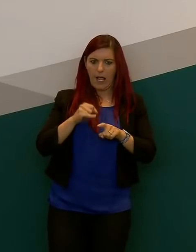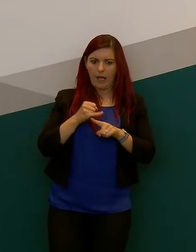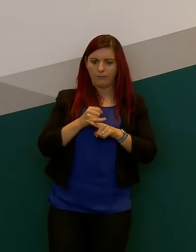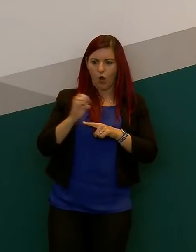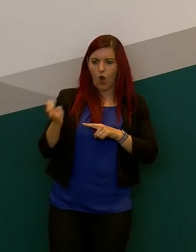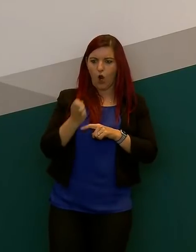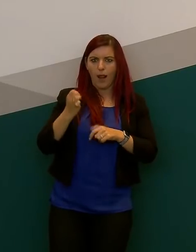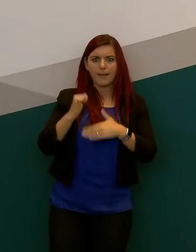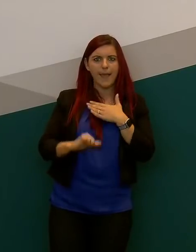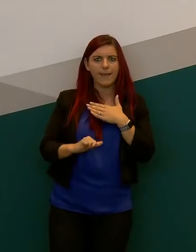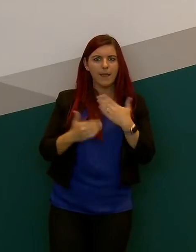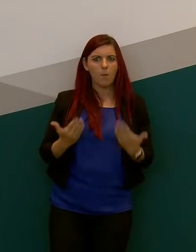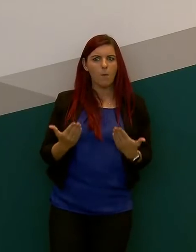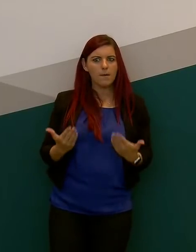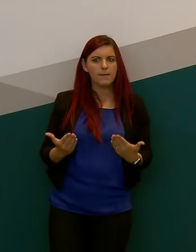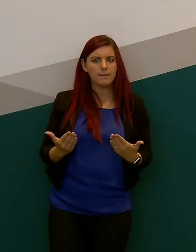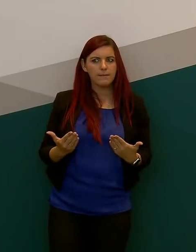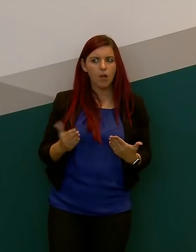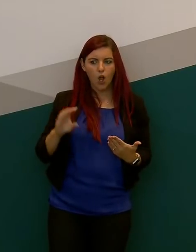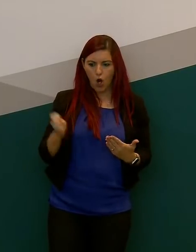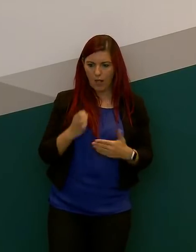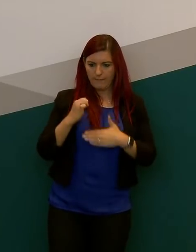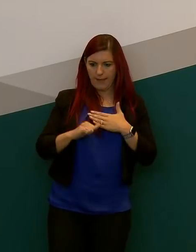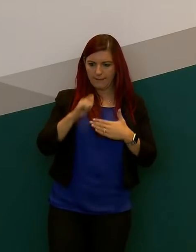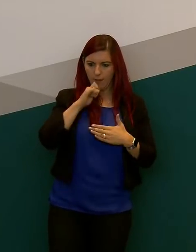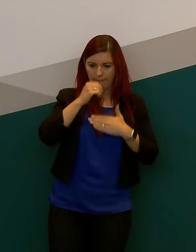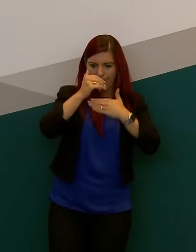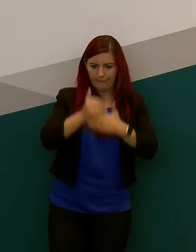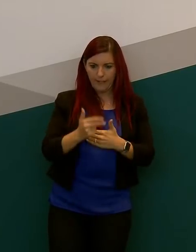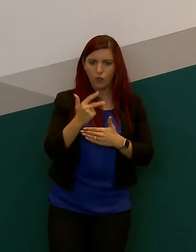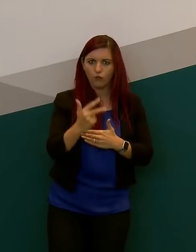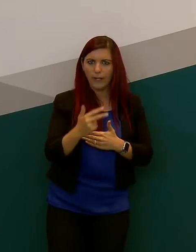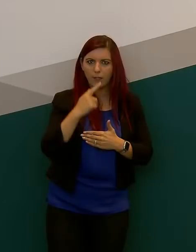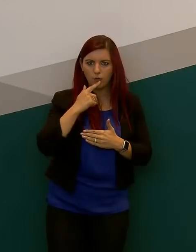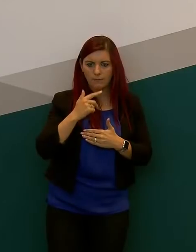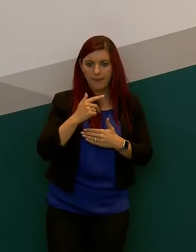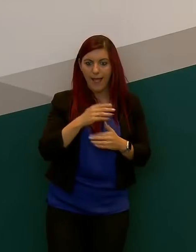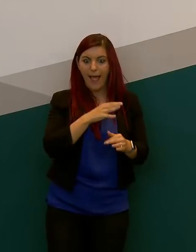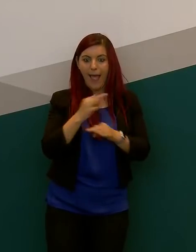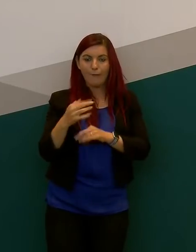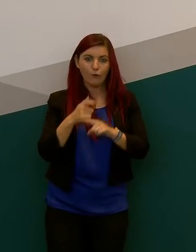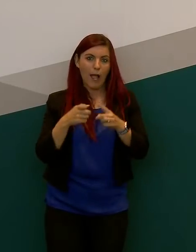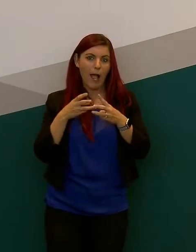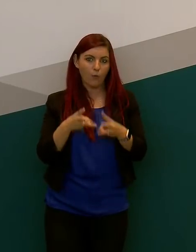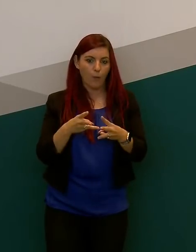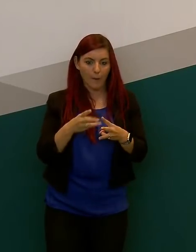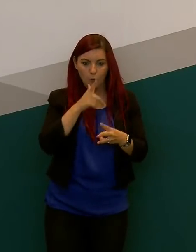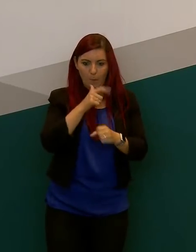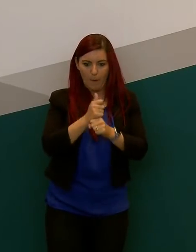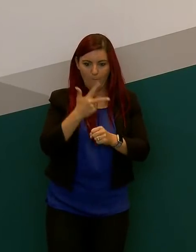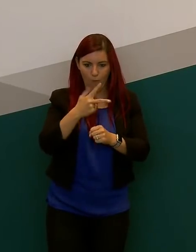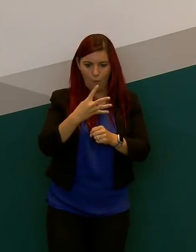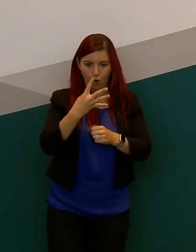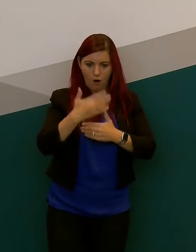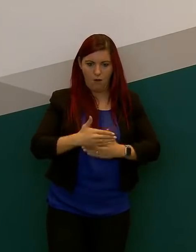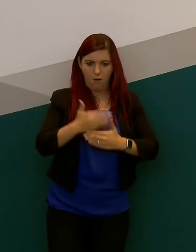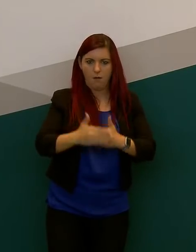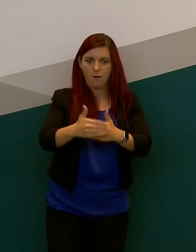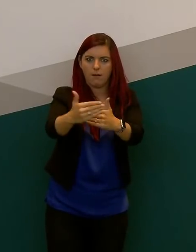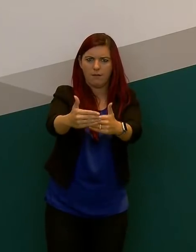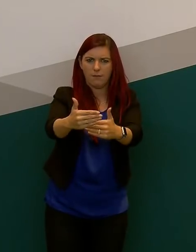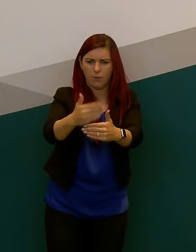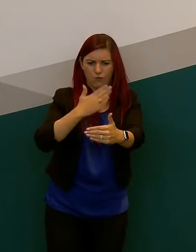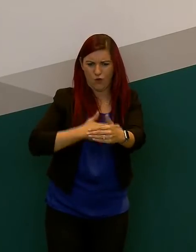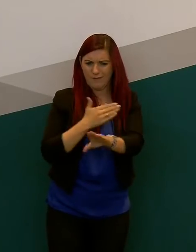early days of the phase three, just past the halfway point in terms of the, if you like, the four phases. Much of the economic,